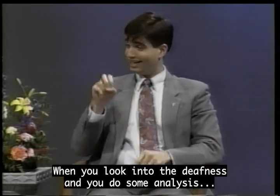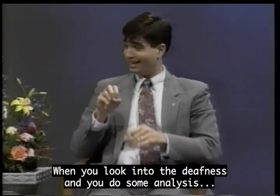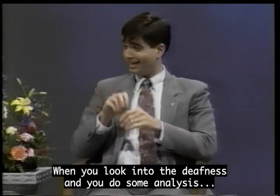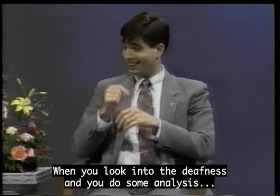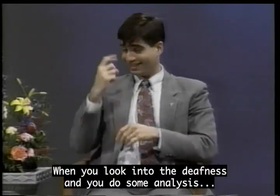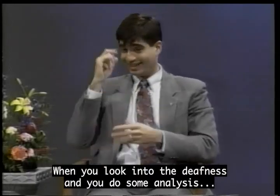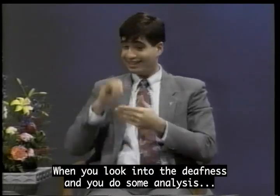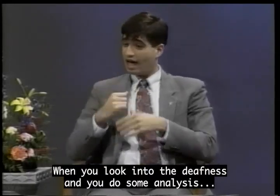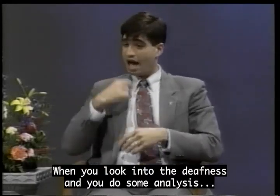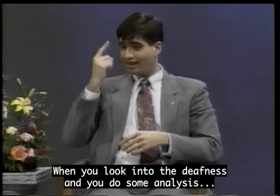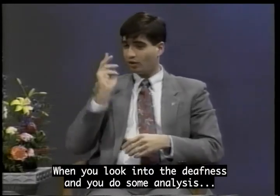analysis,